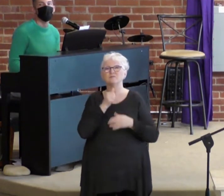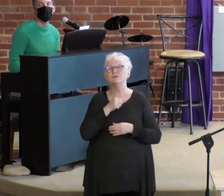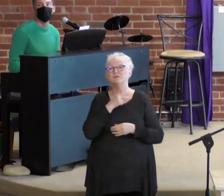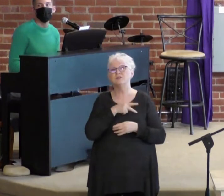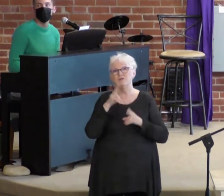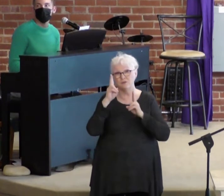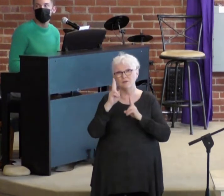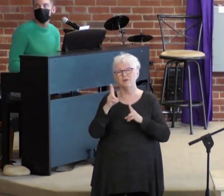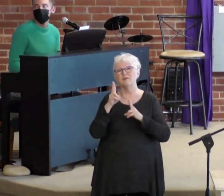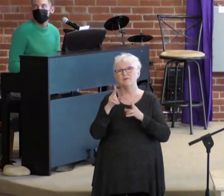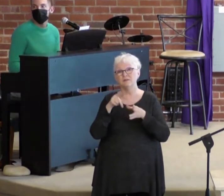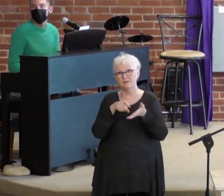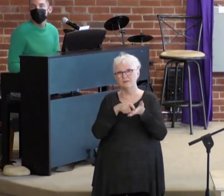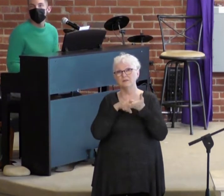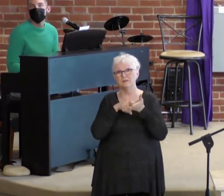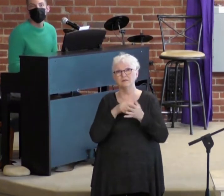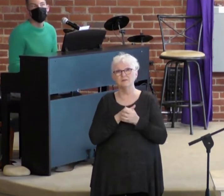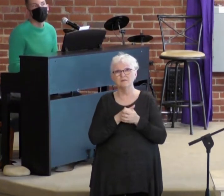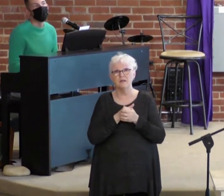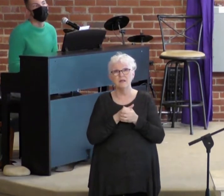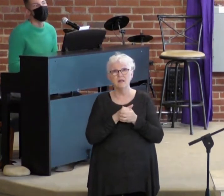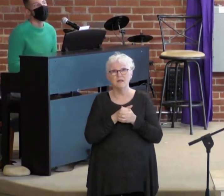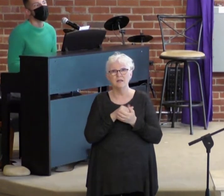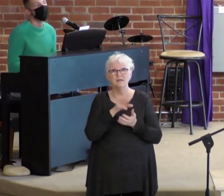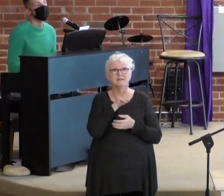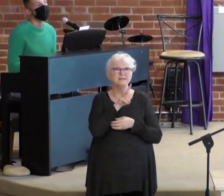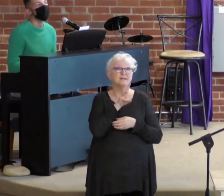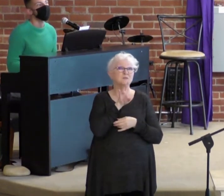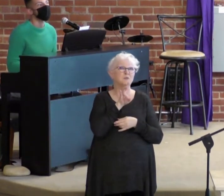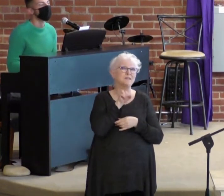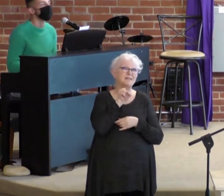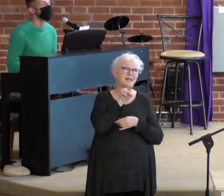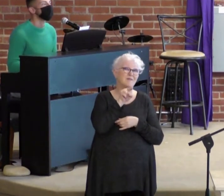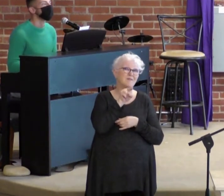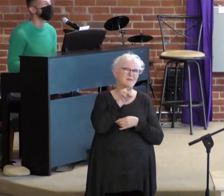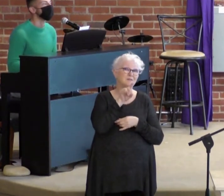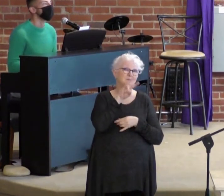together. And our numbers are down to what now, Miss D?